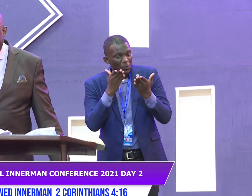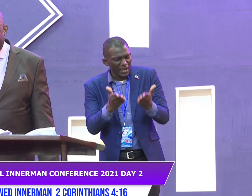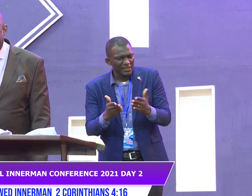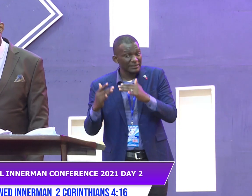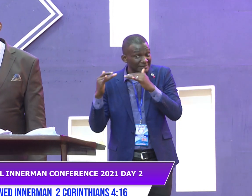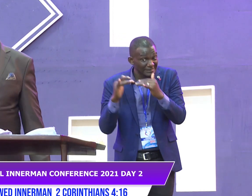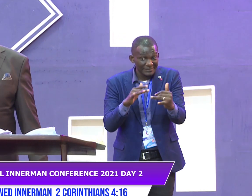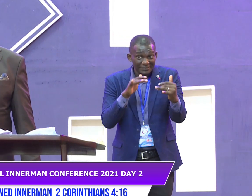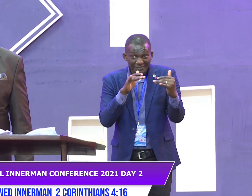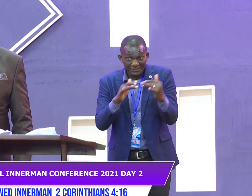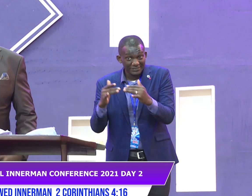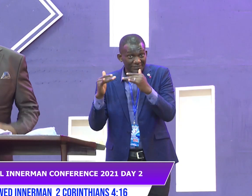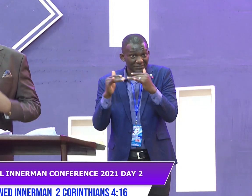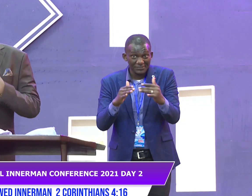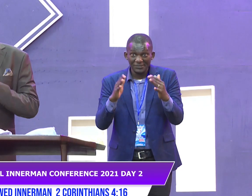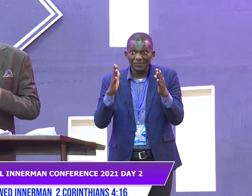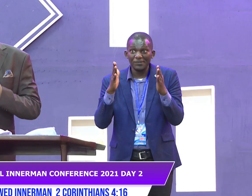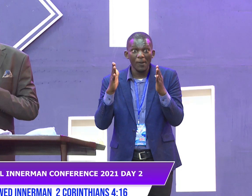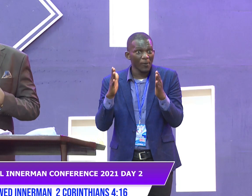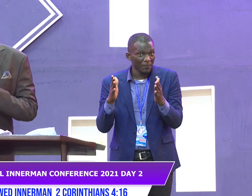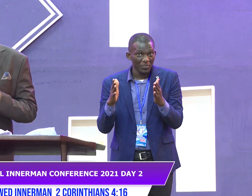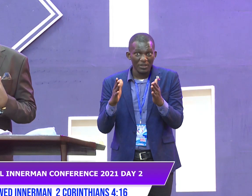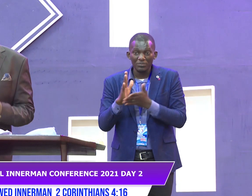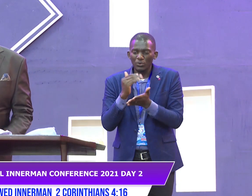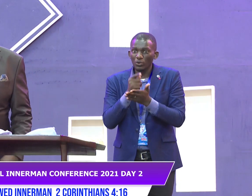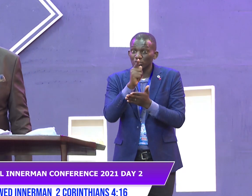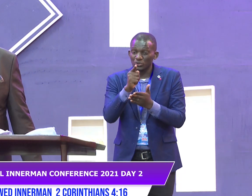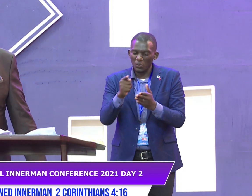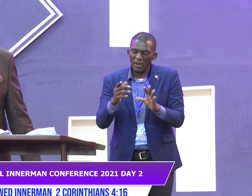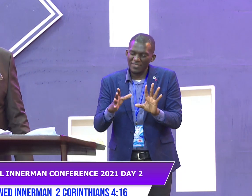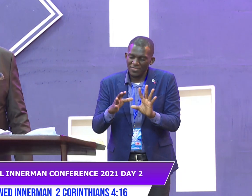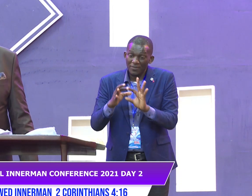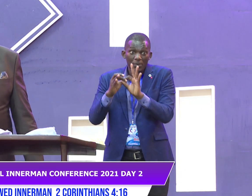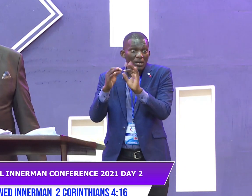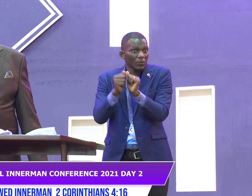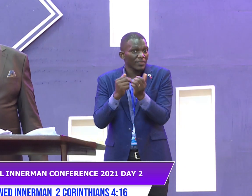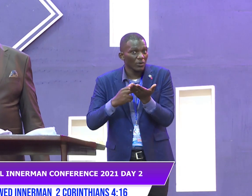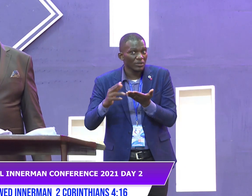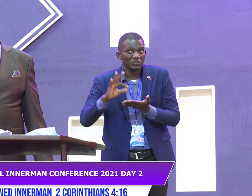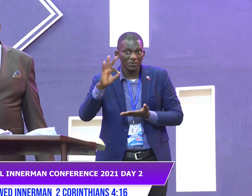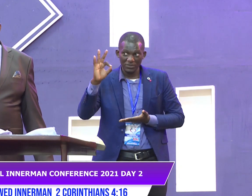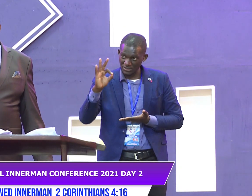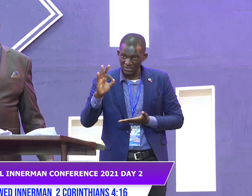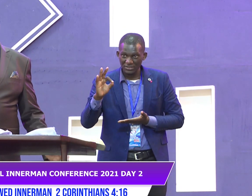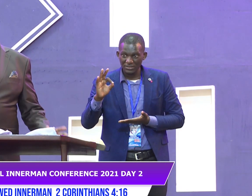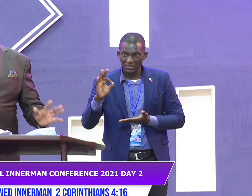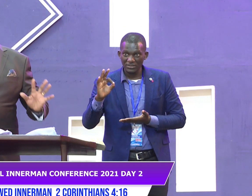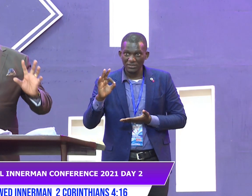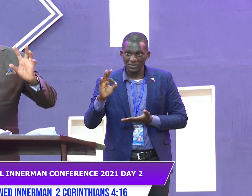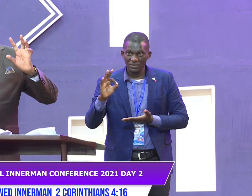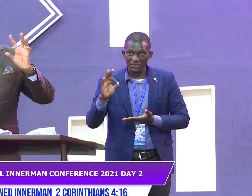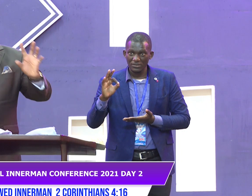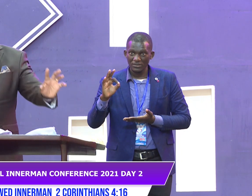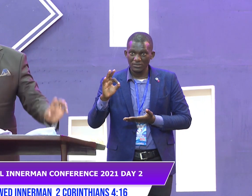Where there would have been such a great battle. Because you are in fellowship with the Holy Spirit.